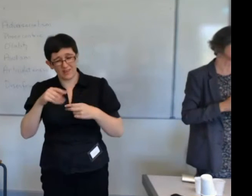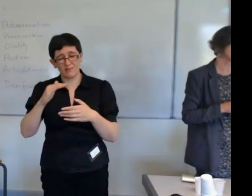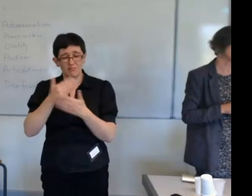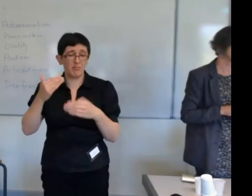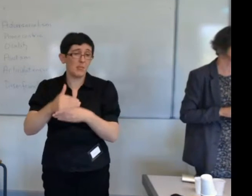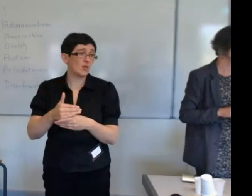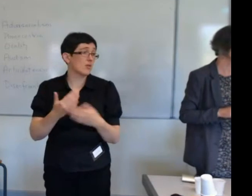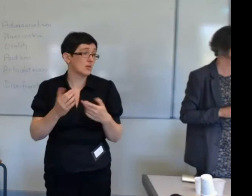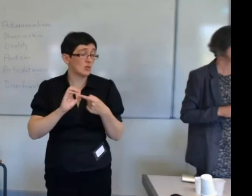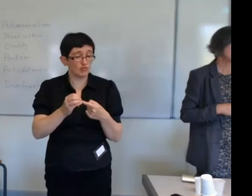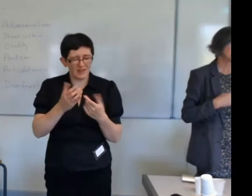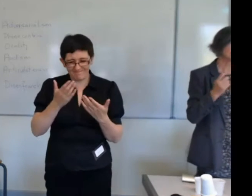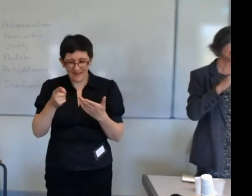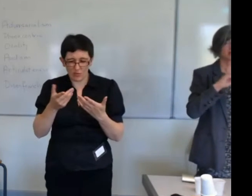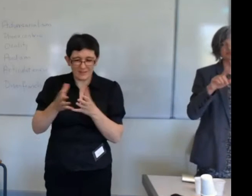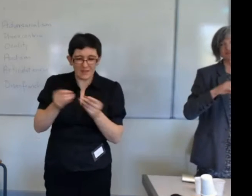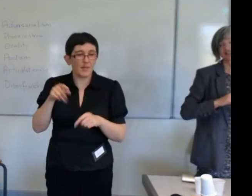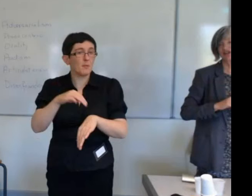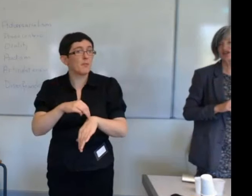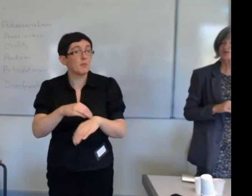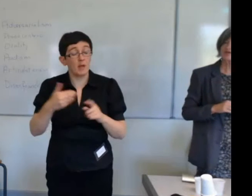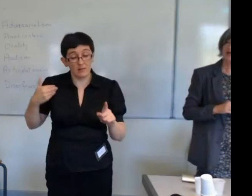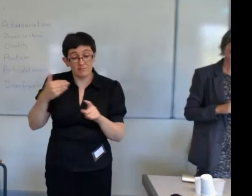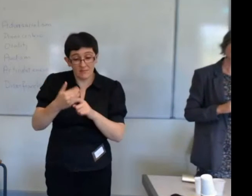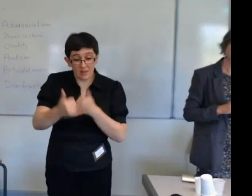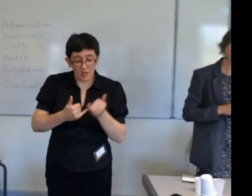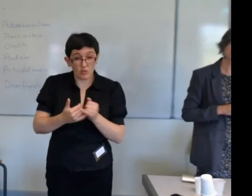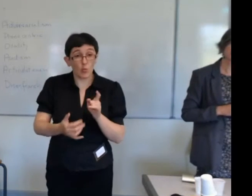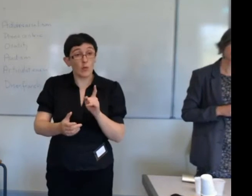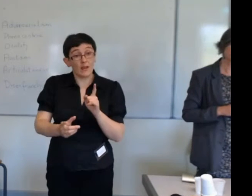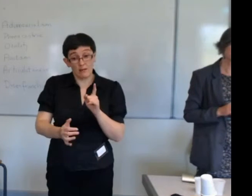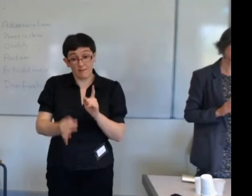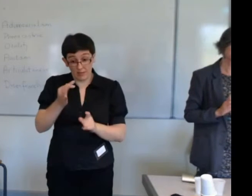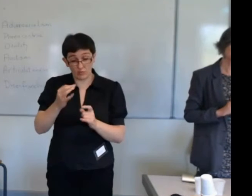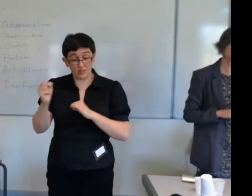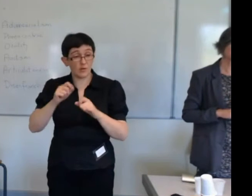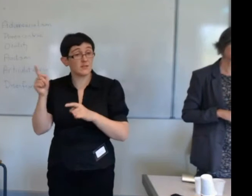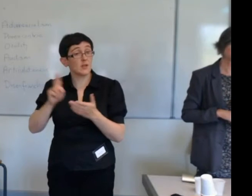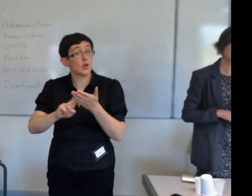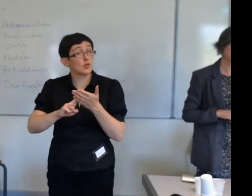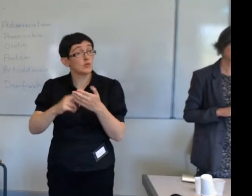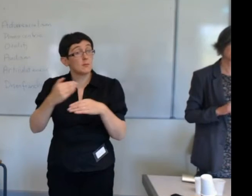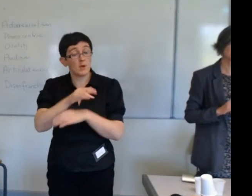way around that. And in the intervening years, we found a service that was used, it's used by the UK police